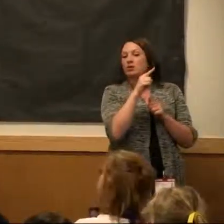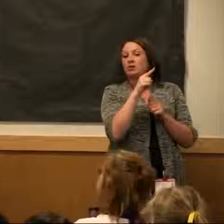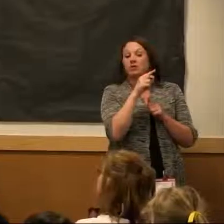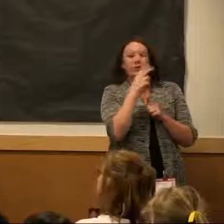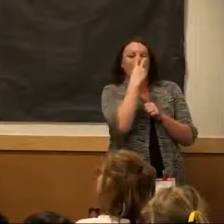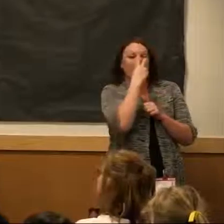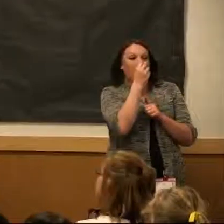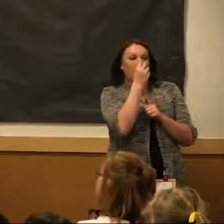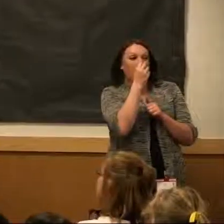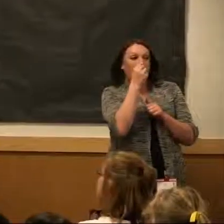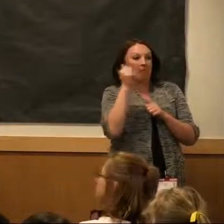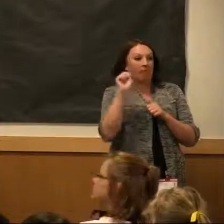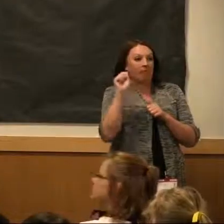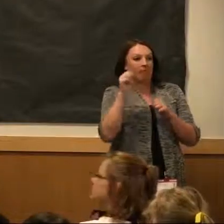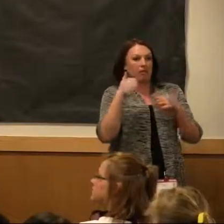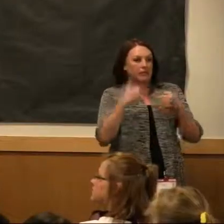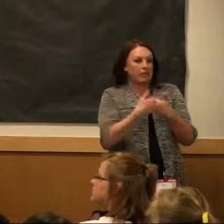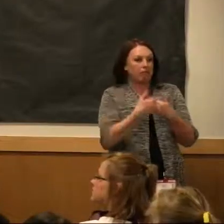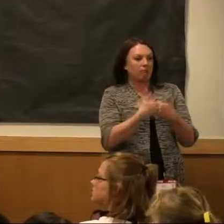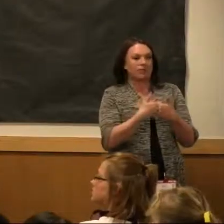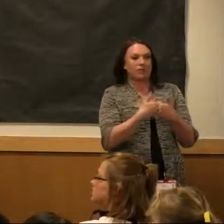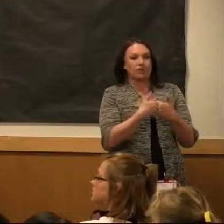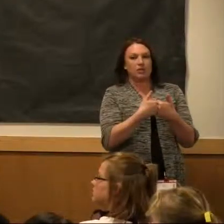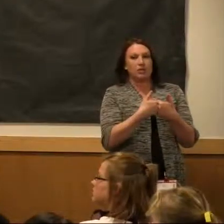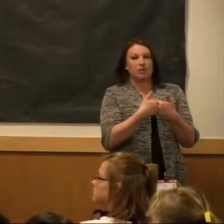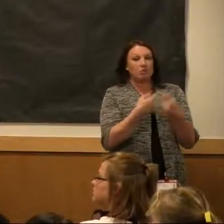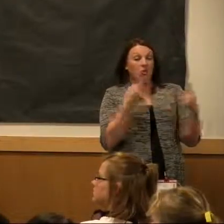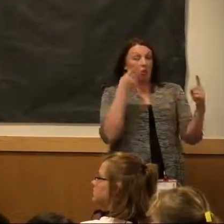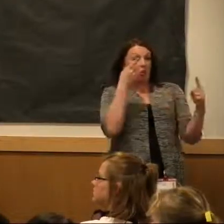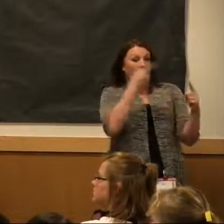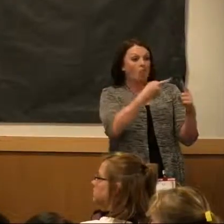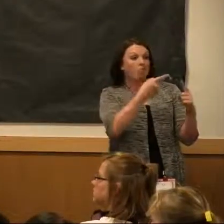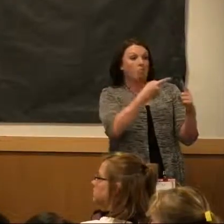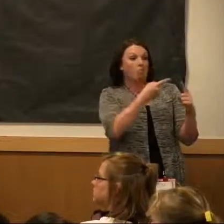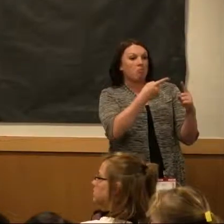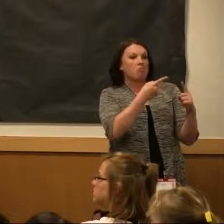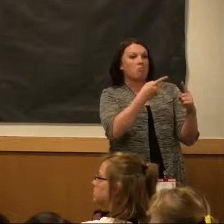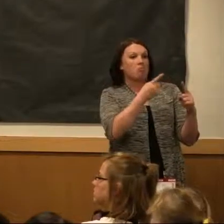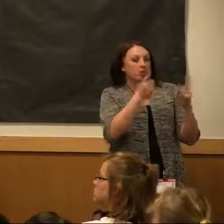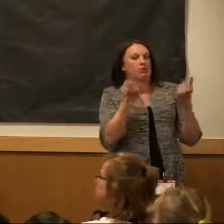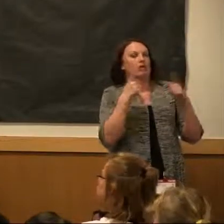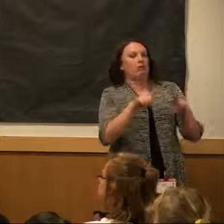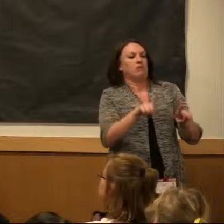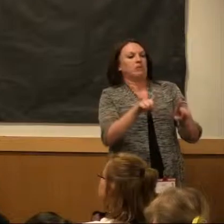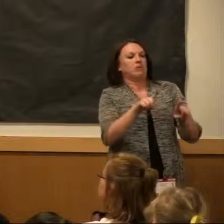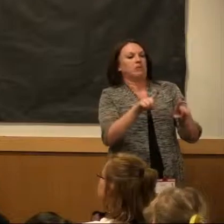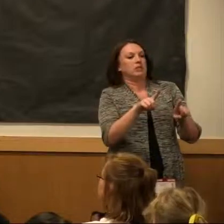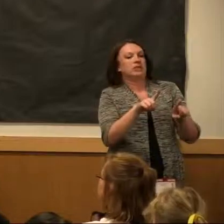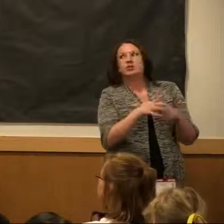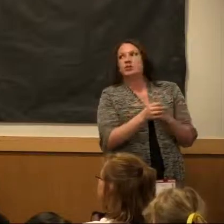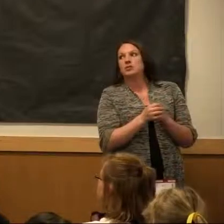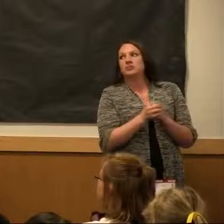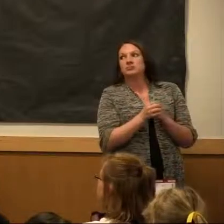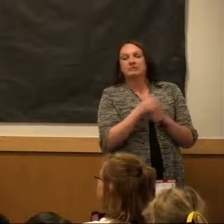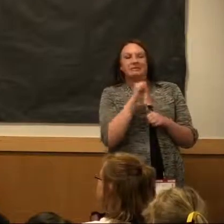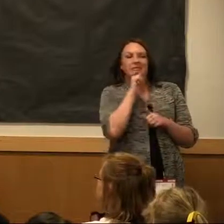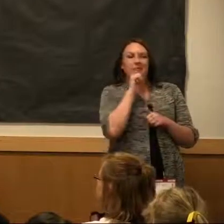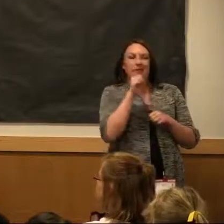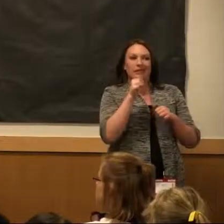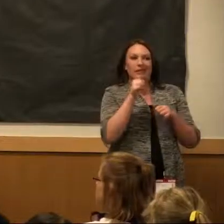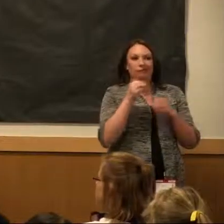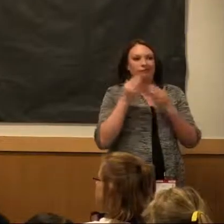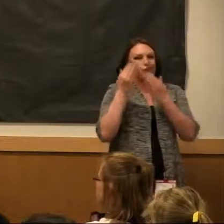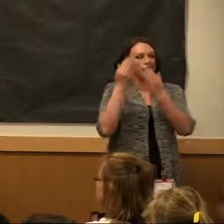blind athletes games, and there's goal ball that takes place in our gym, but we don't offer it to our students right now.